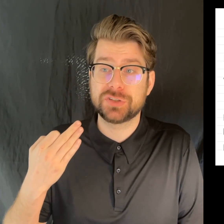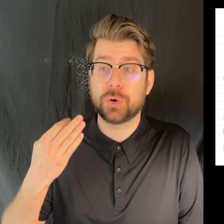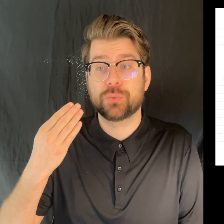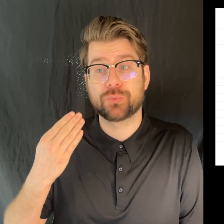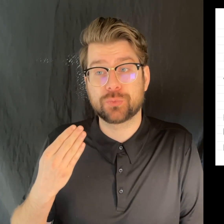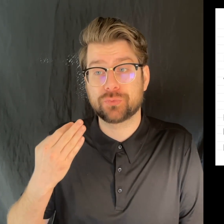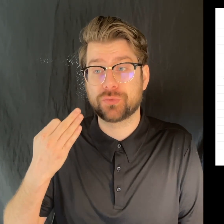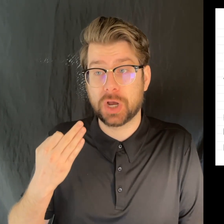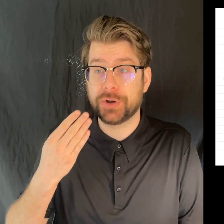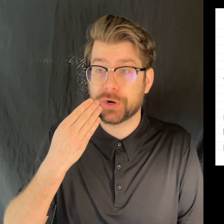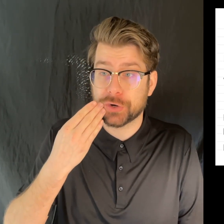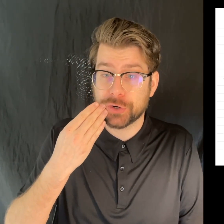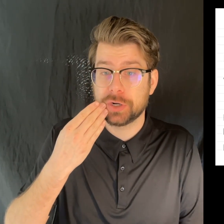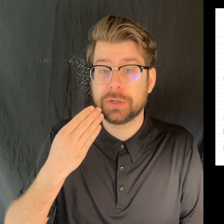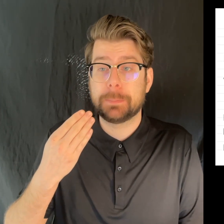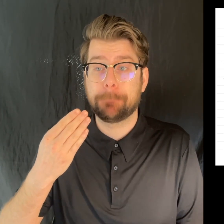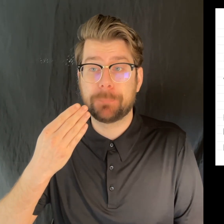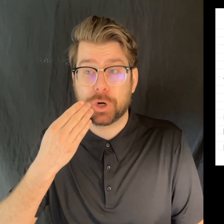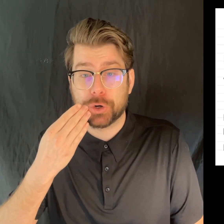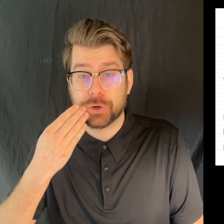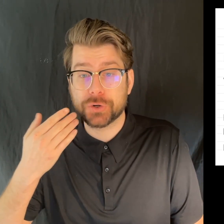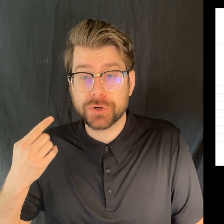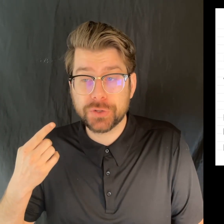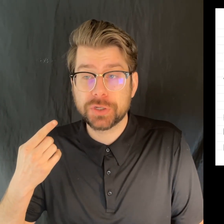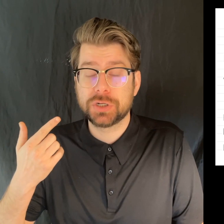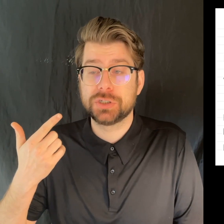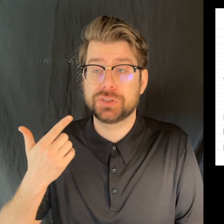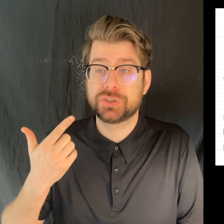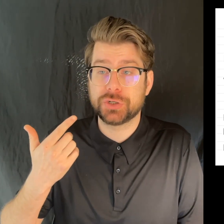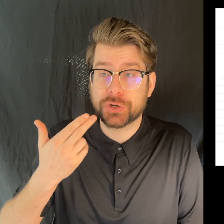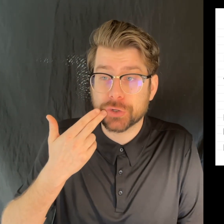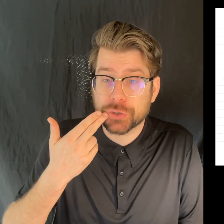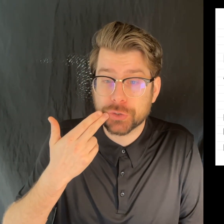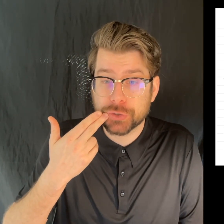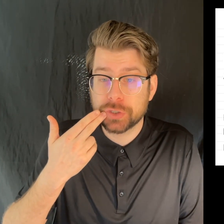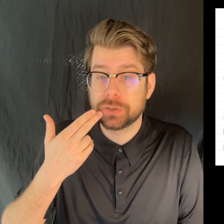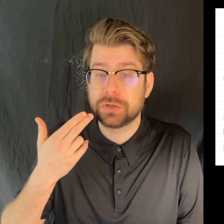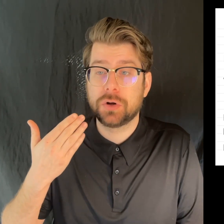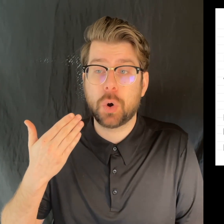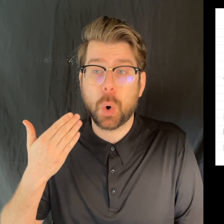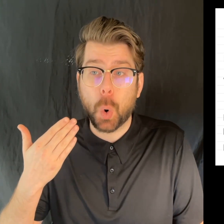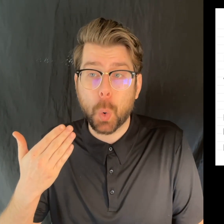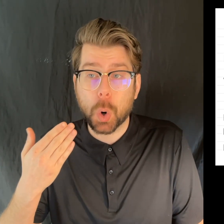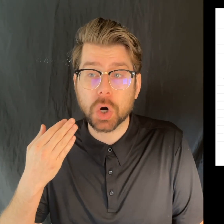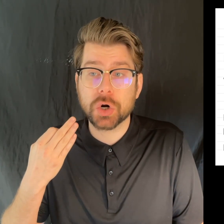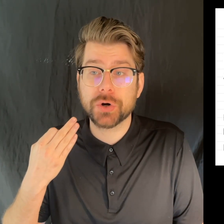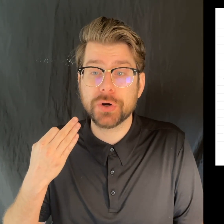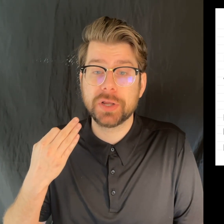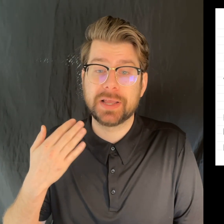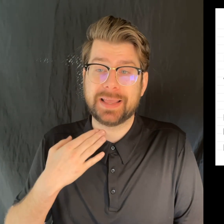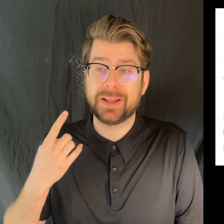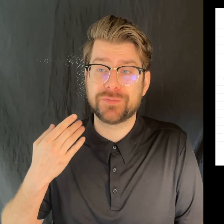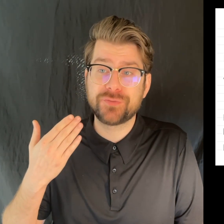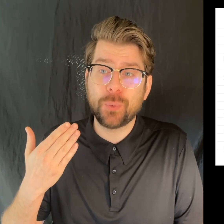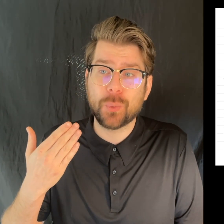So runner, bird, sugar, or, and